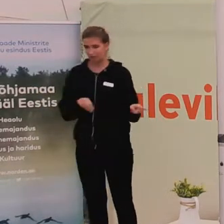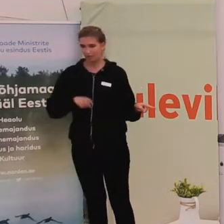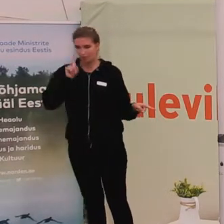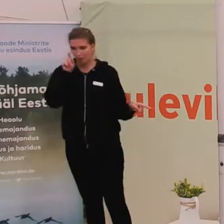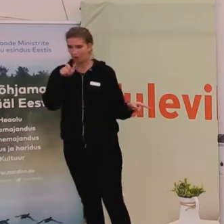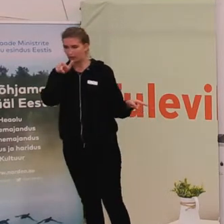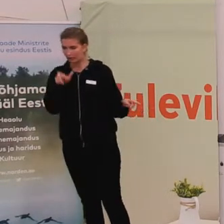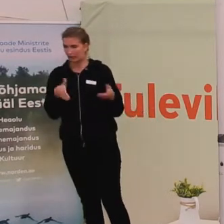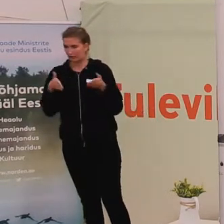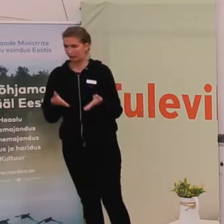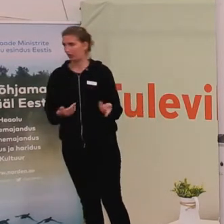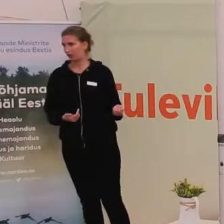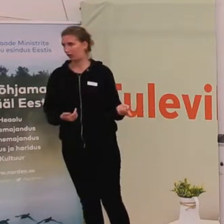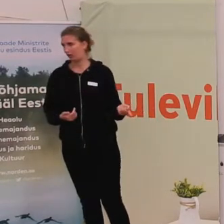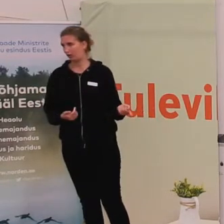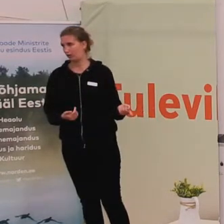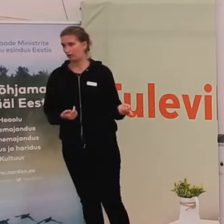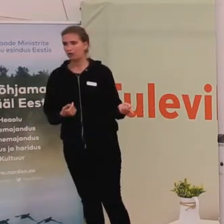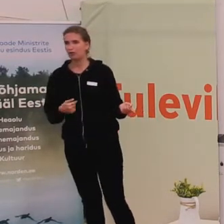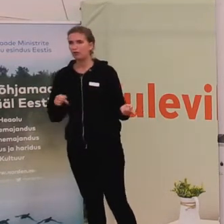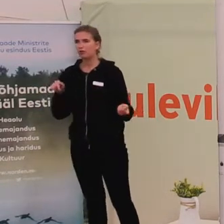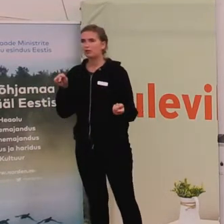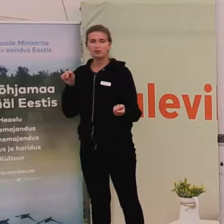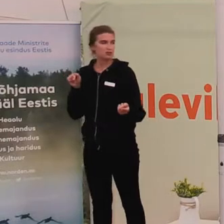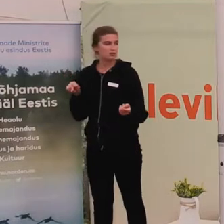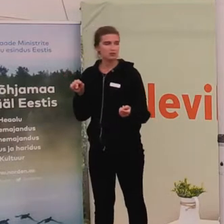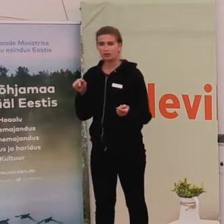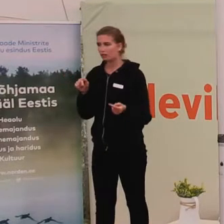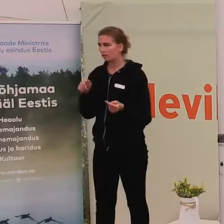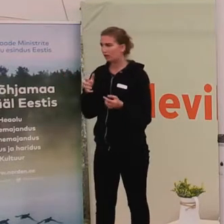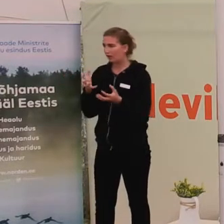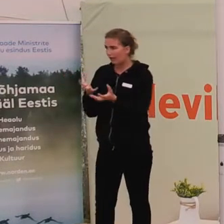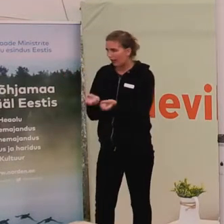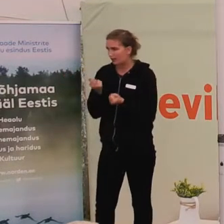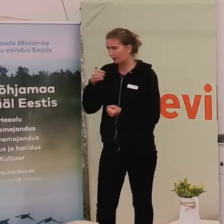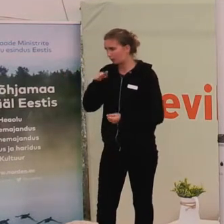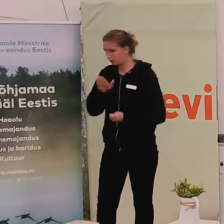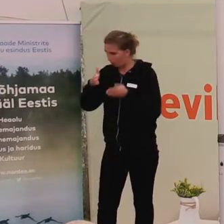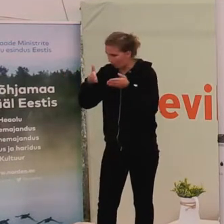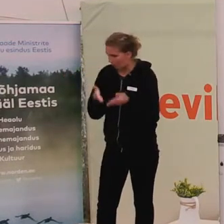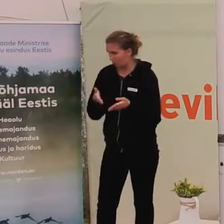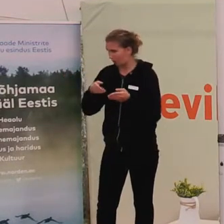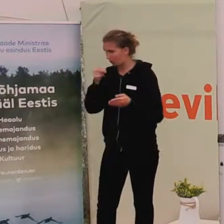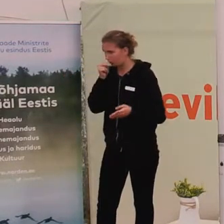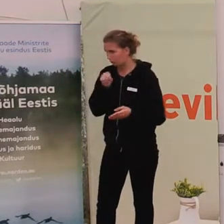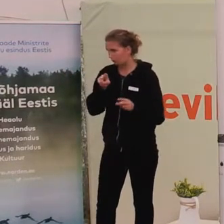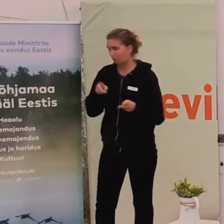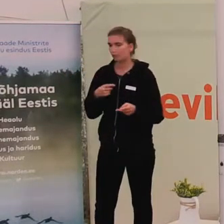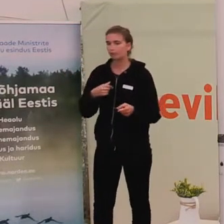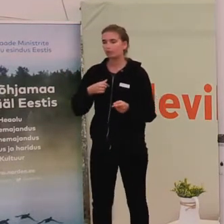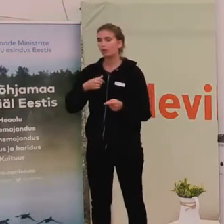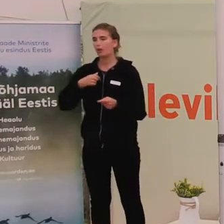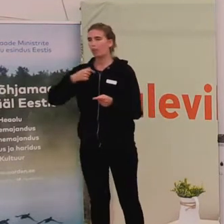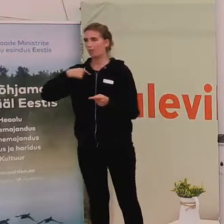Well, the human nature, I would say. No, something happened to my mic. The nature of the companies as well, sorry. Yeah. I'll just come back to